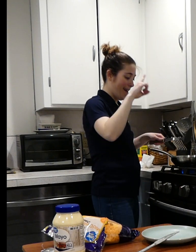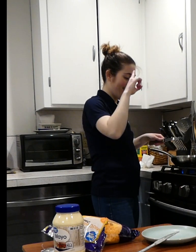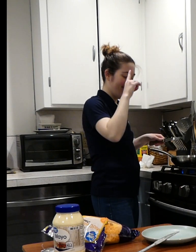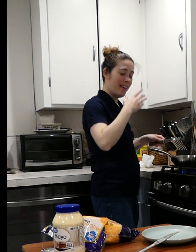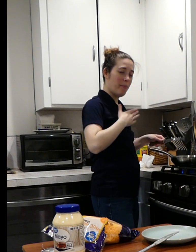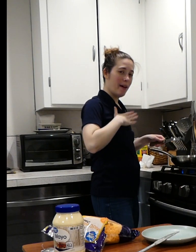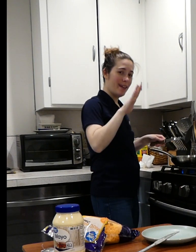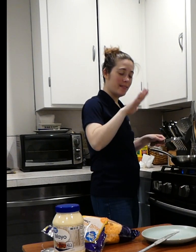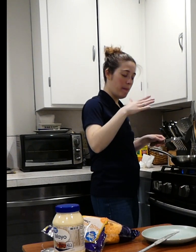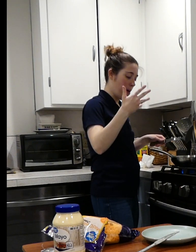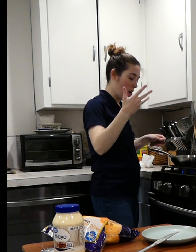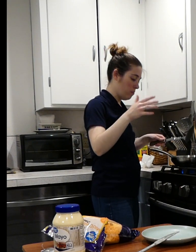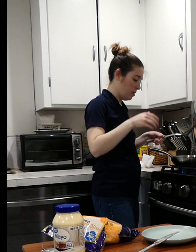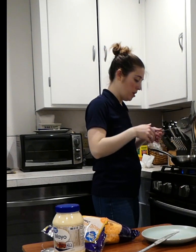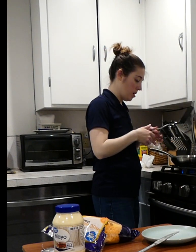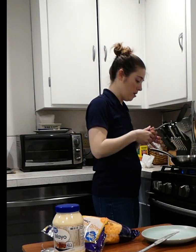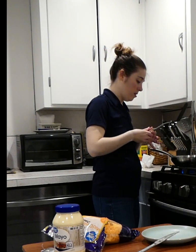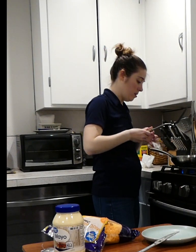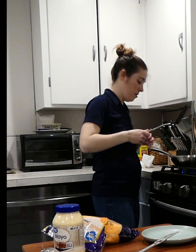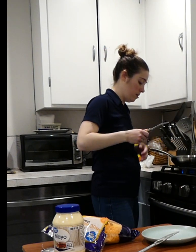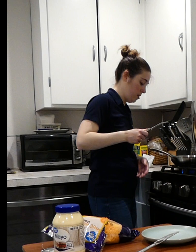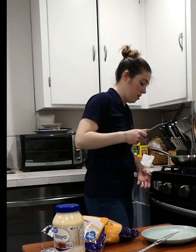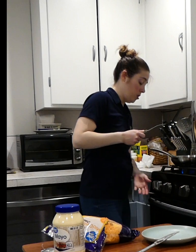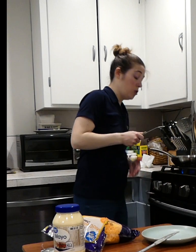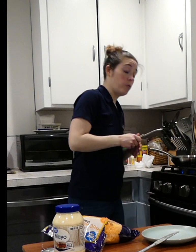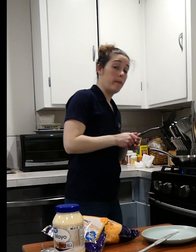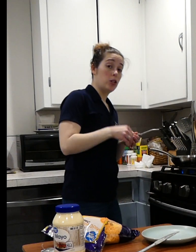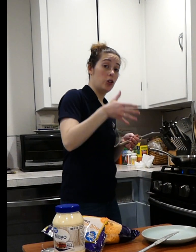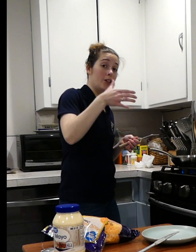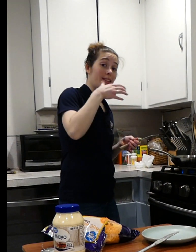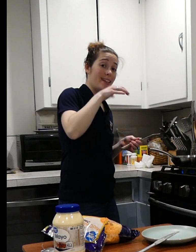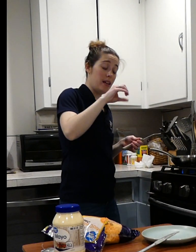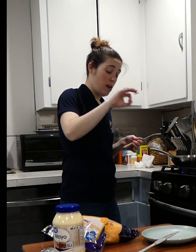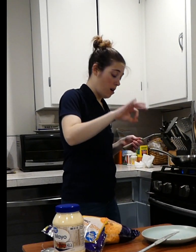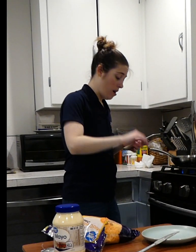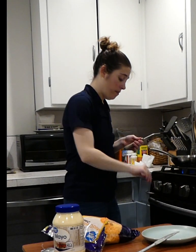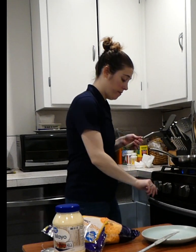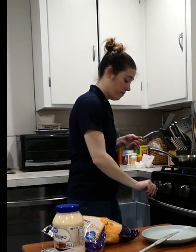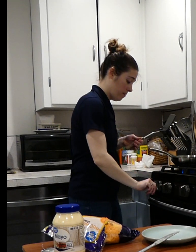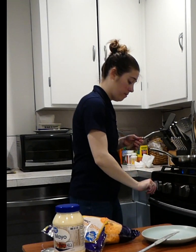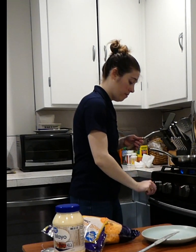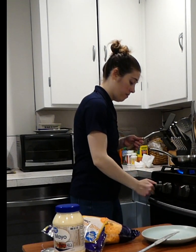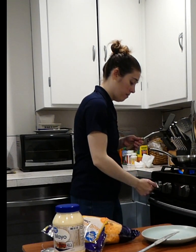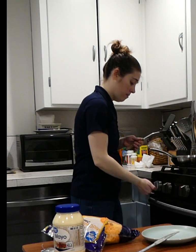I think mine's about done. So I'm going to turn the heat off.